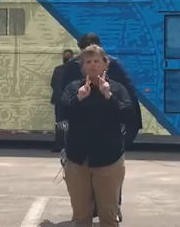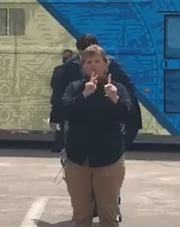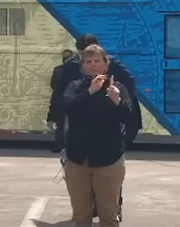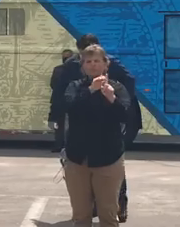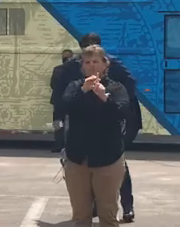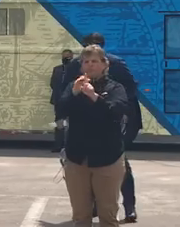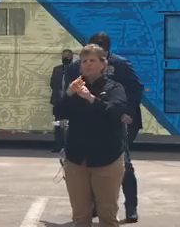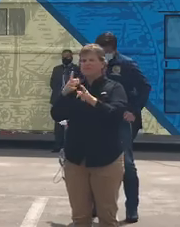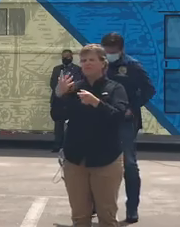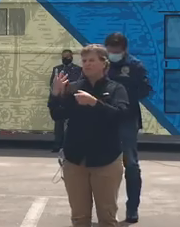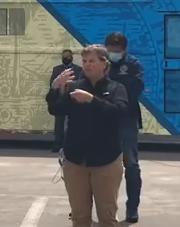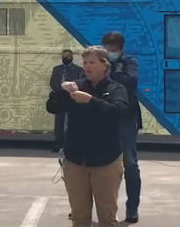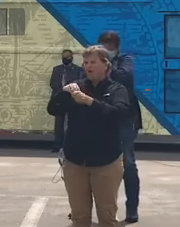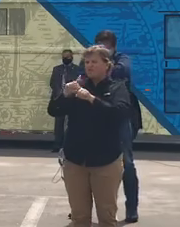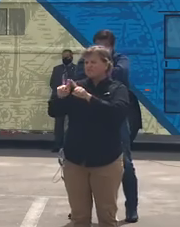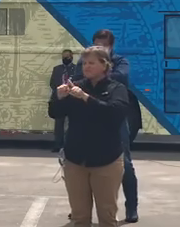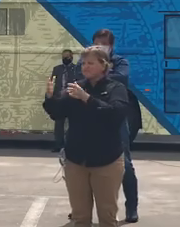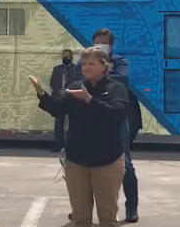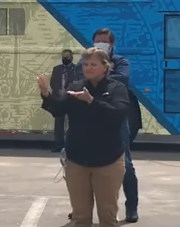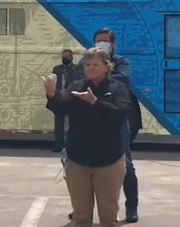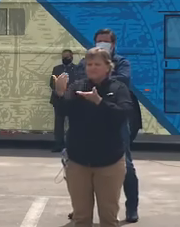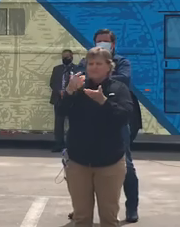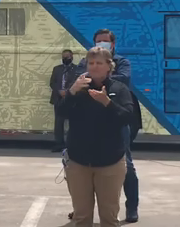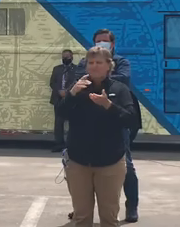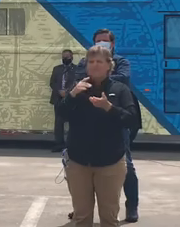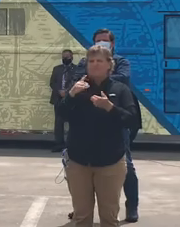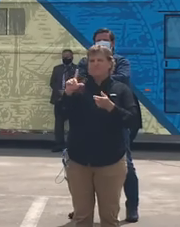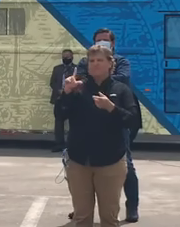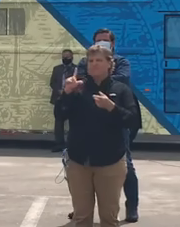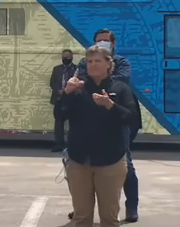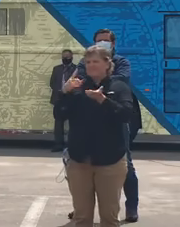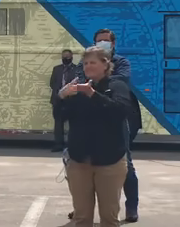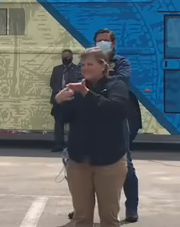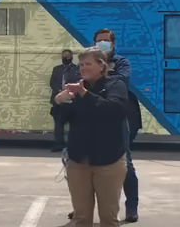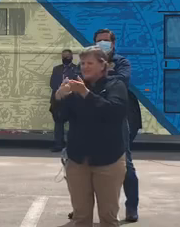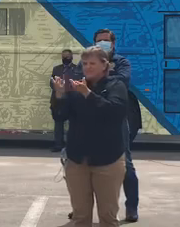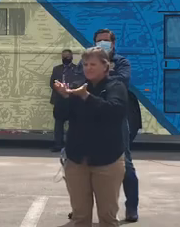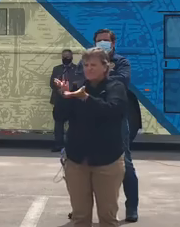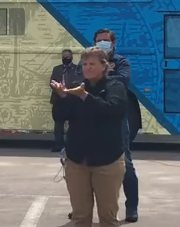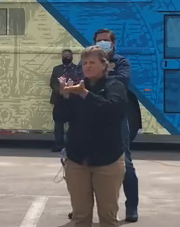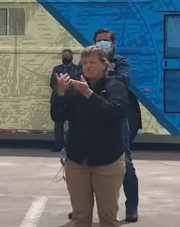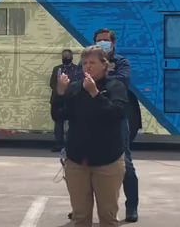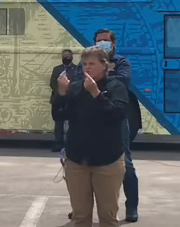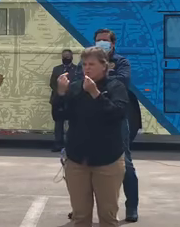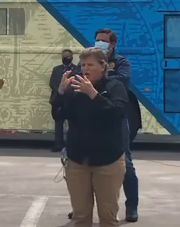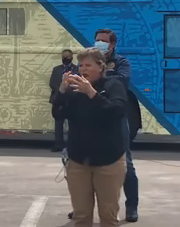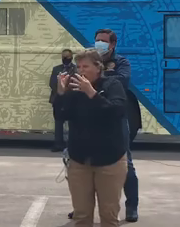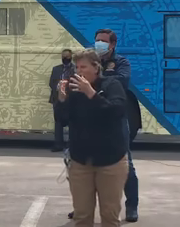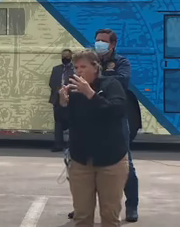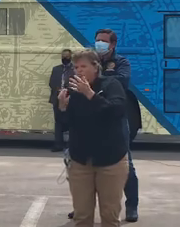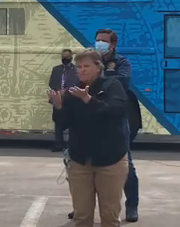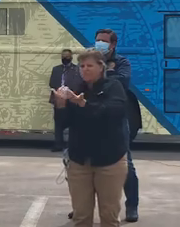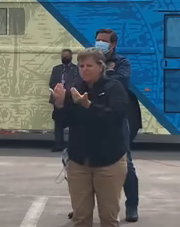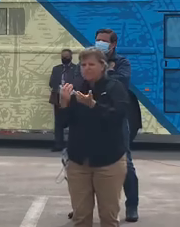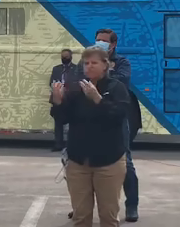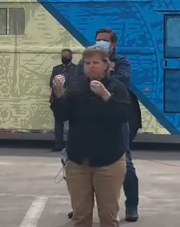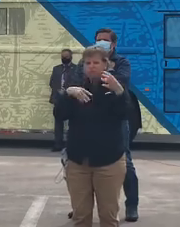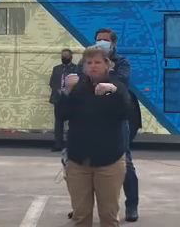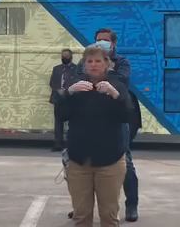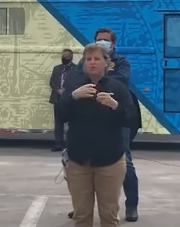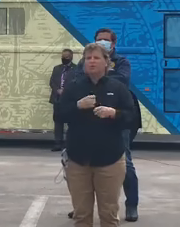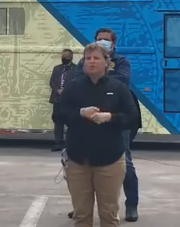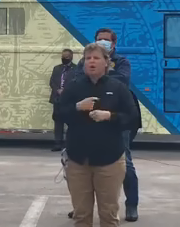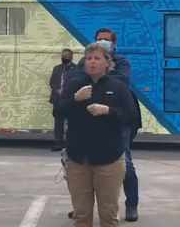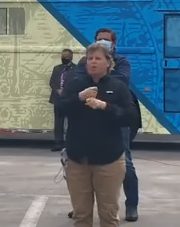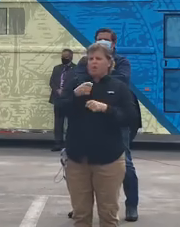And so, we're looking at all, it's an all options on the table. And as far as PPE is concerned with hurricane season, we're